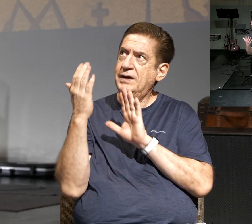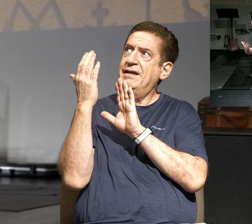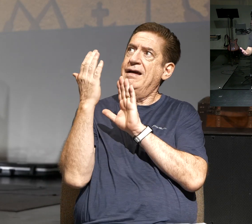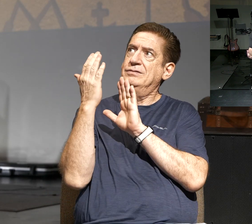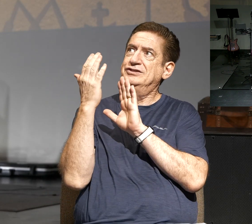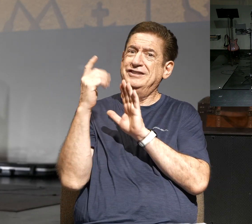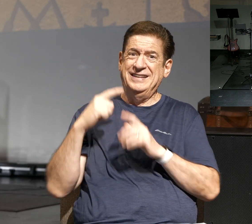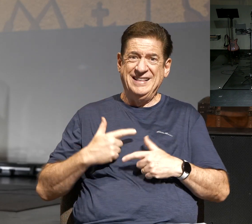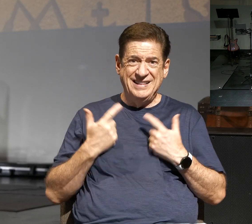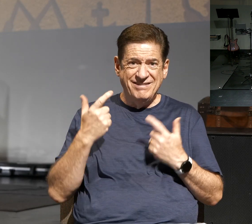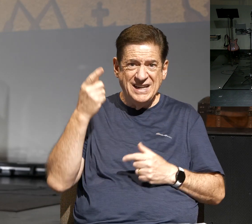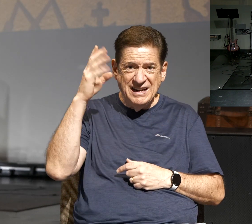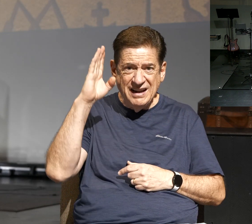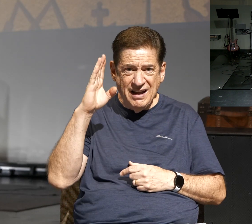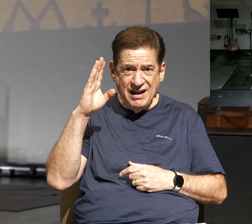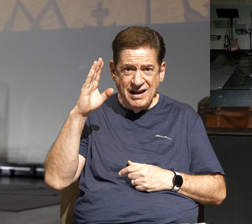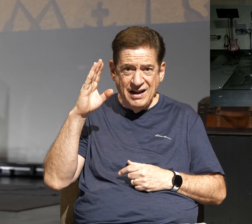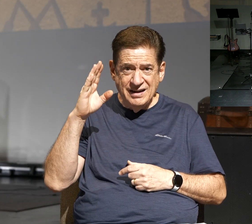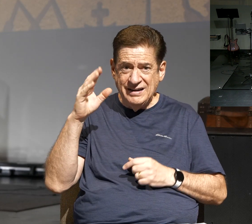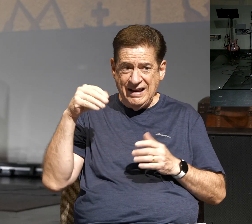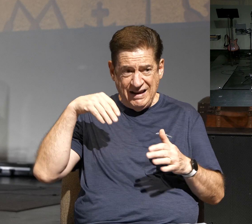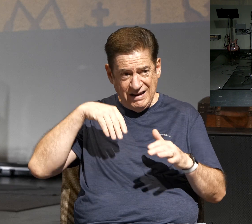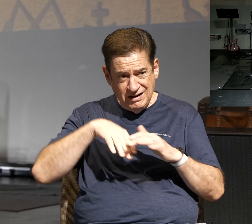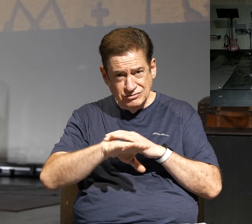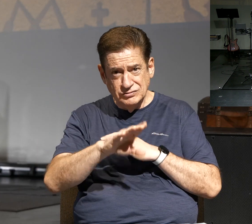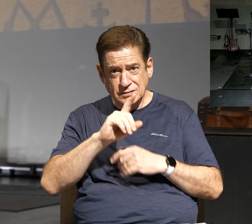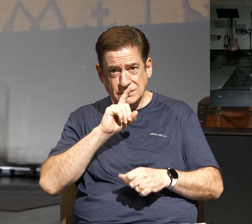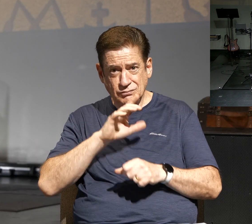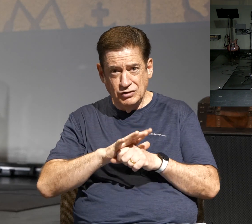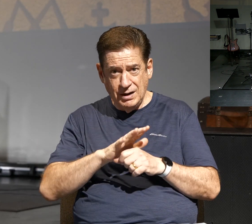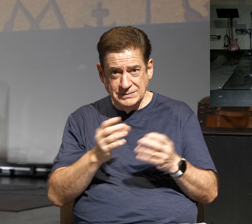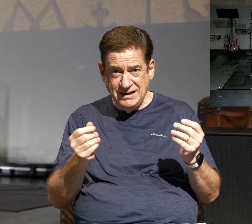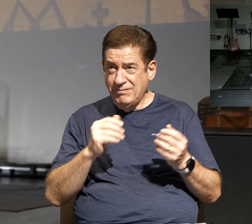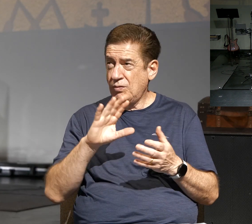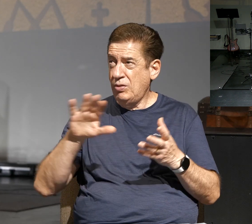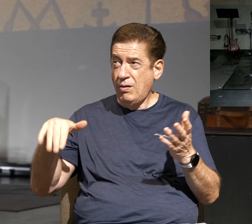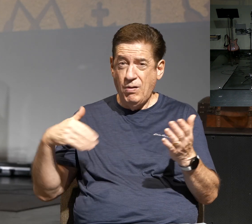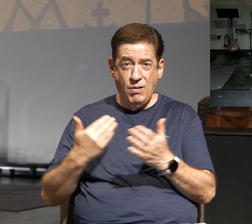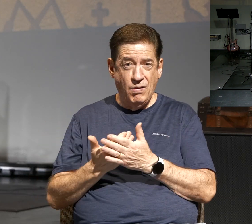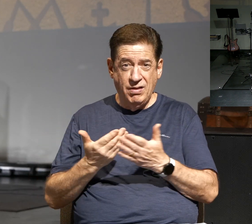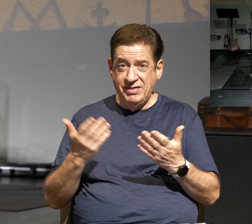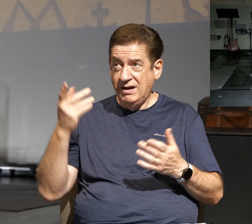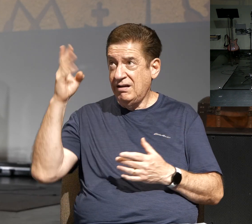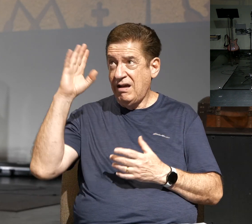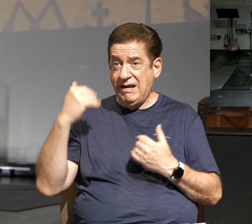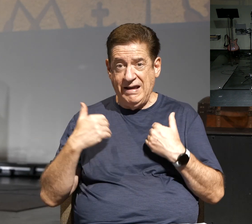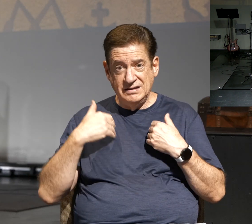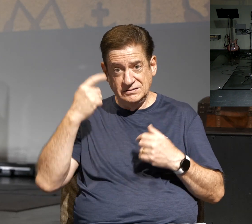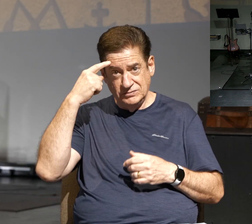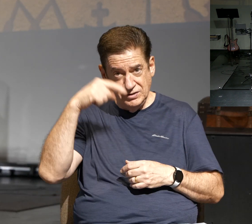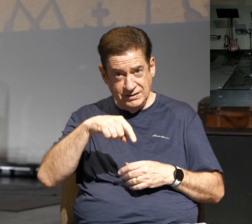living God, enter into the promised land, that all that God has for them in Christ Jesus.